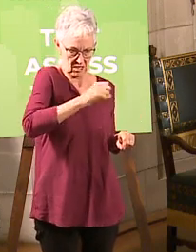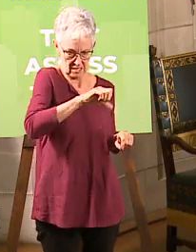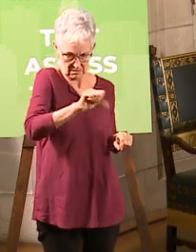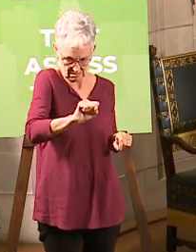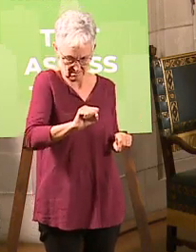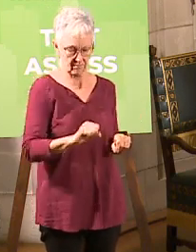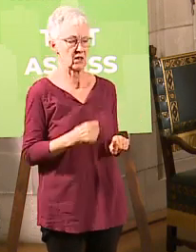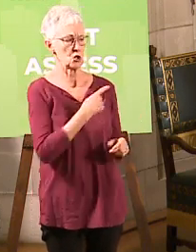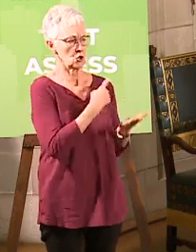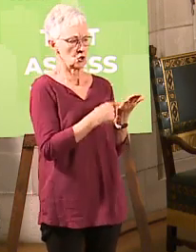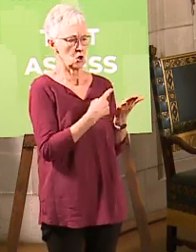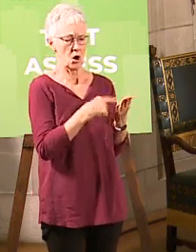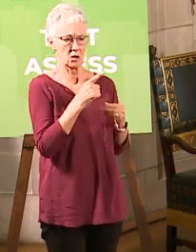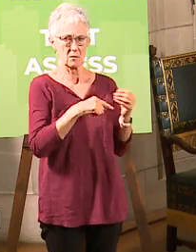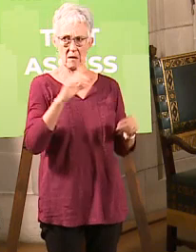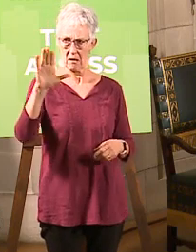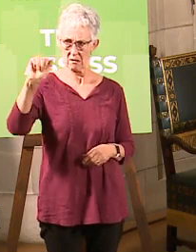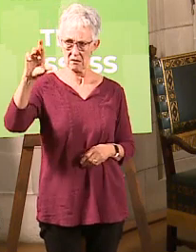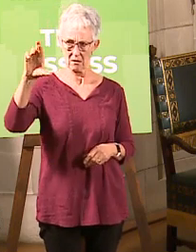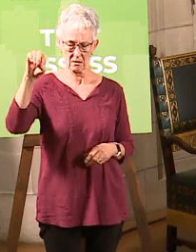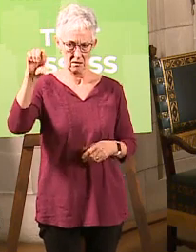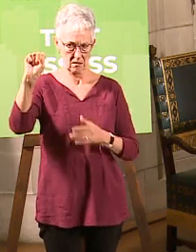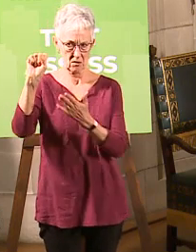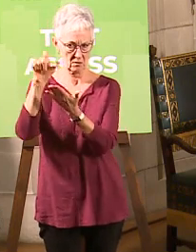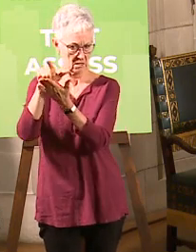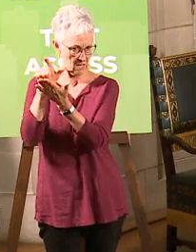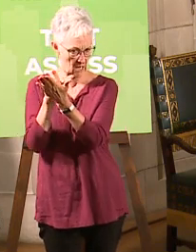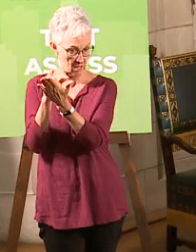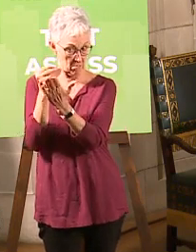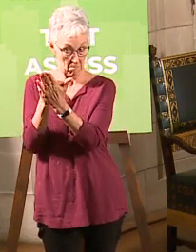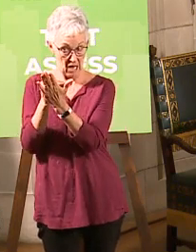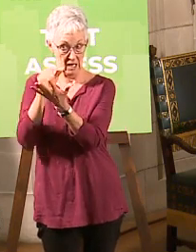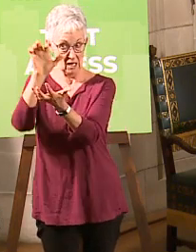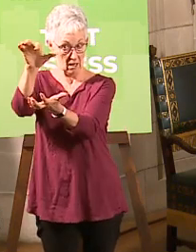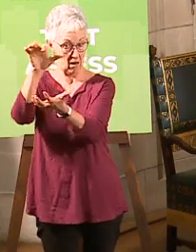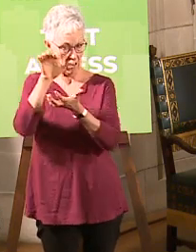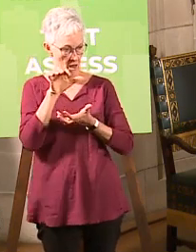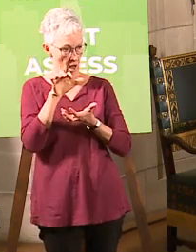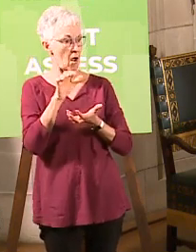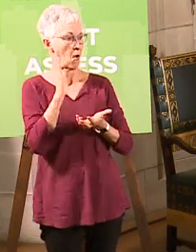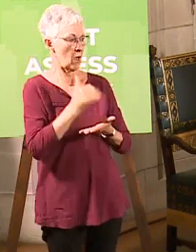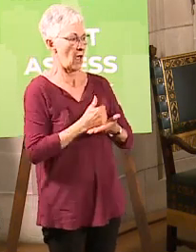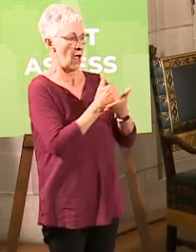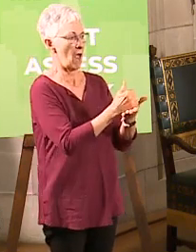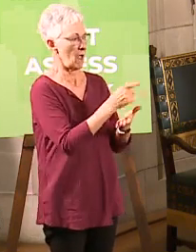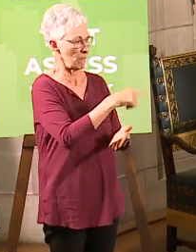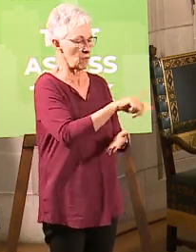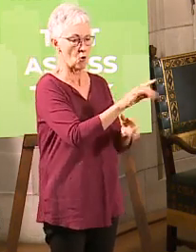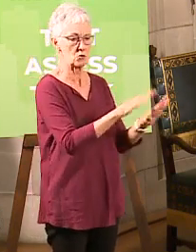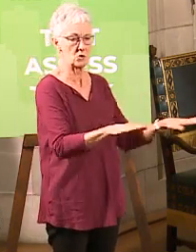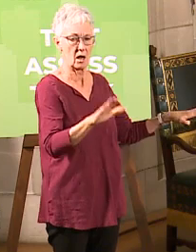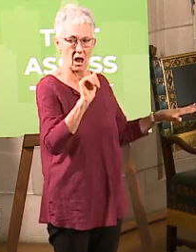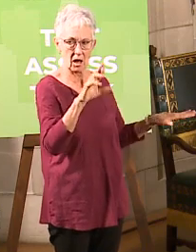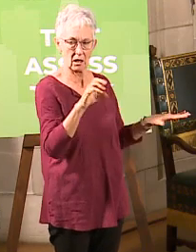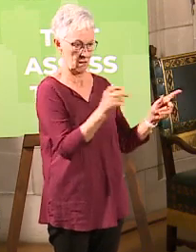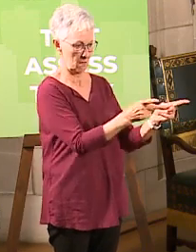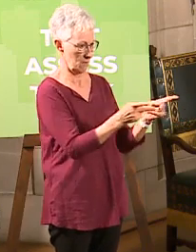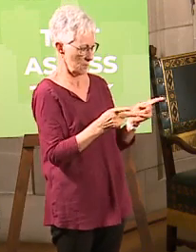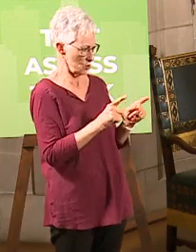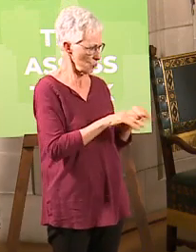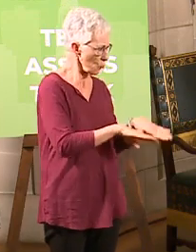forth, and what we can do to help make sure that they can continue to serve people. Today, we've got Stephanie Beasley, who is the director for our